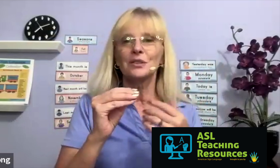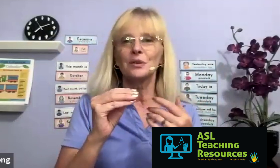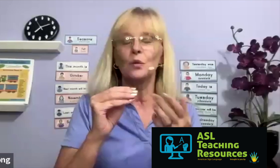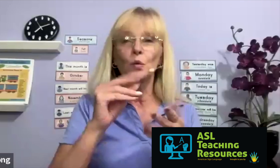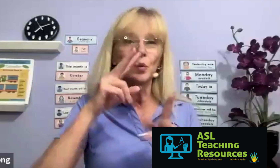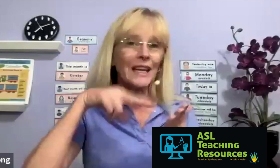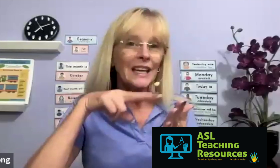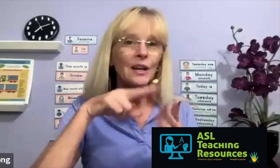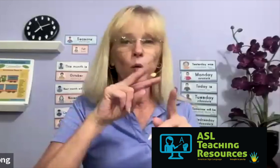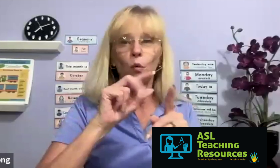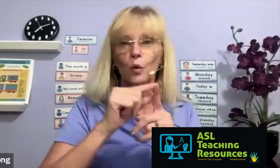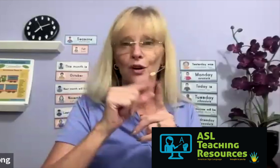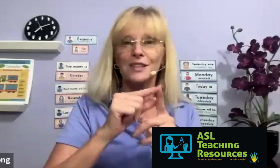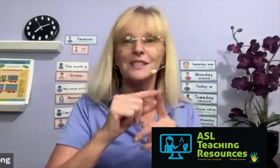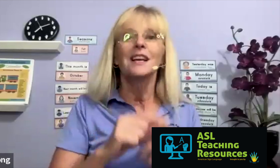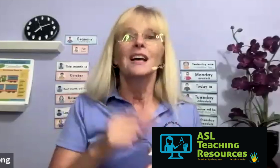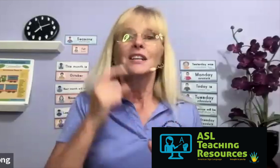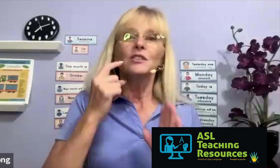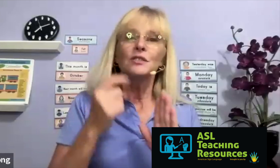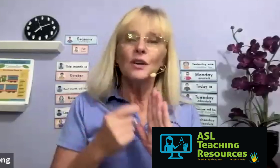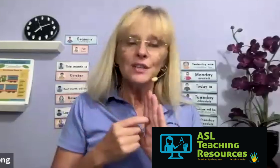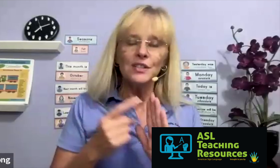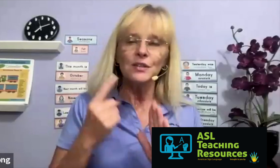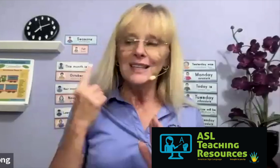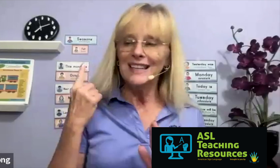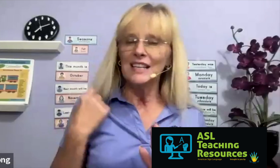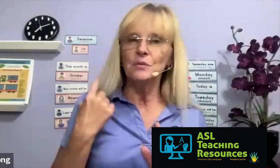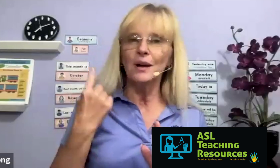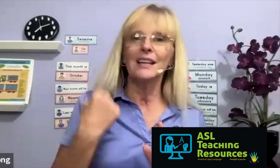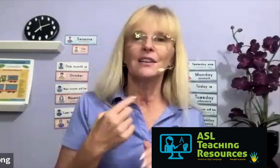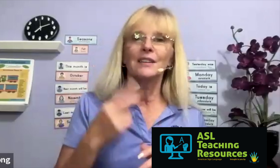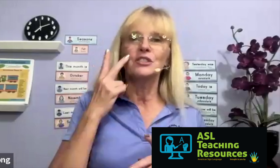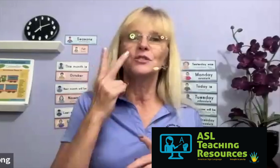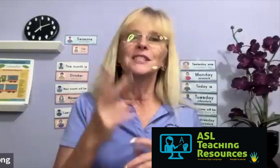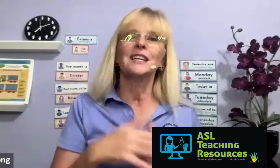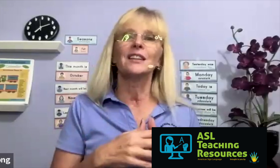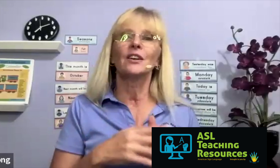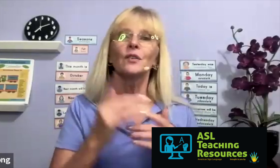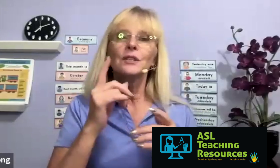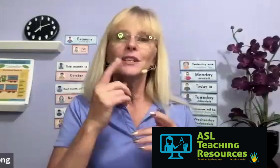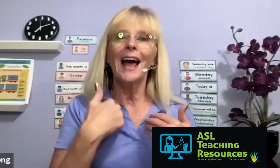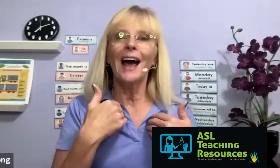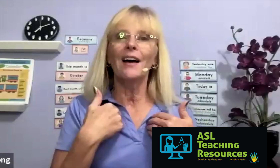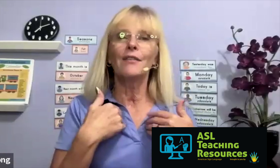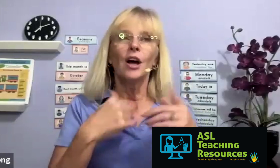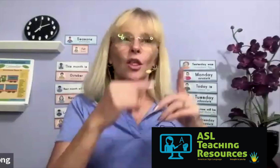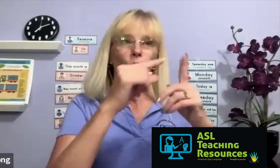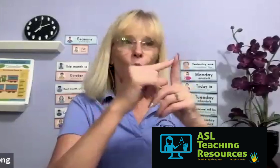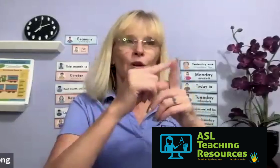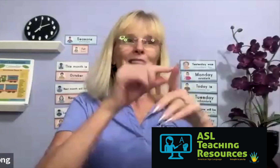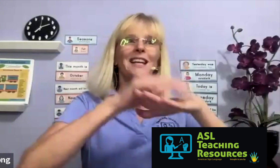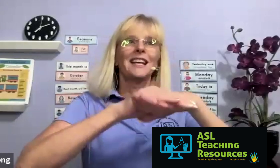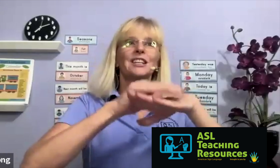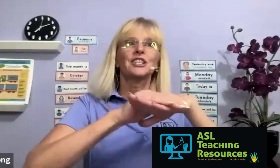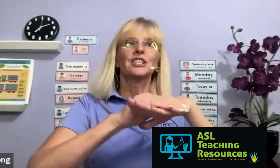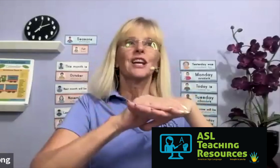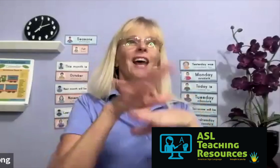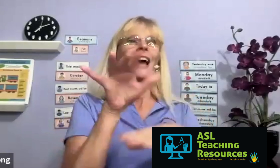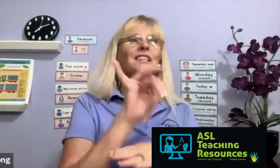to read words. So notice on these right here that you see, they're going to have the word in English, as